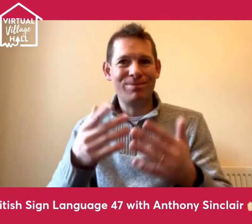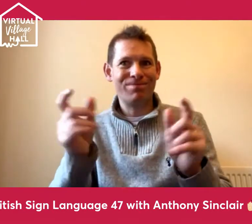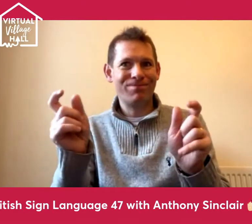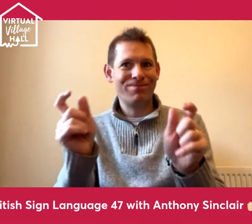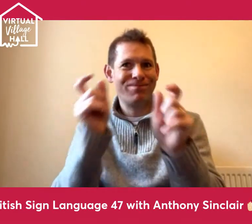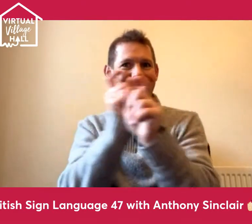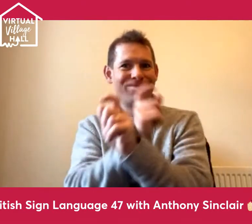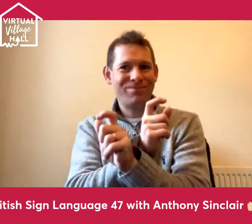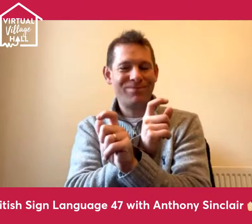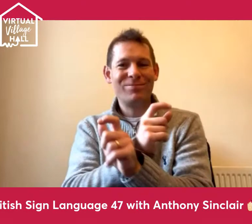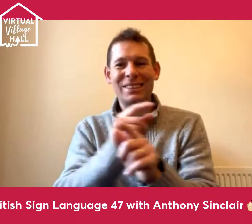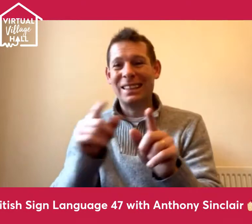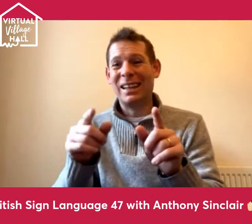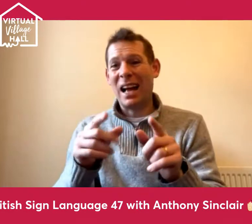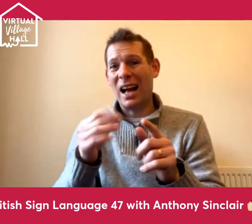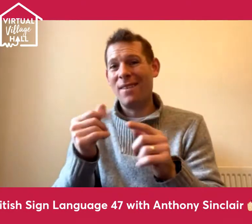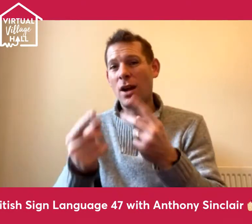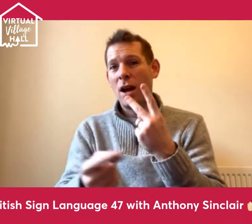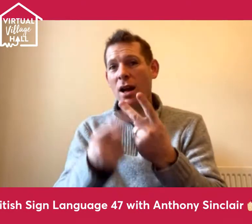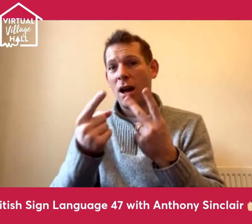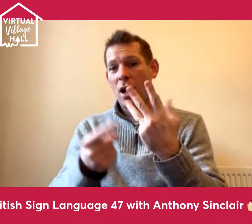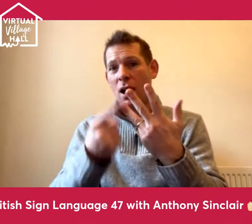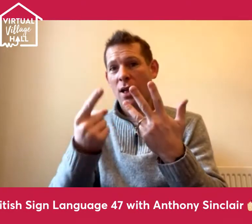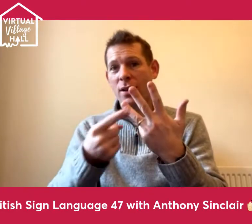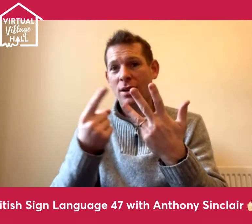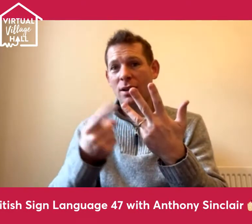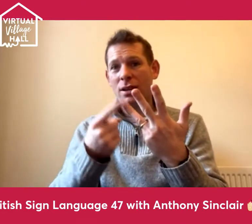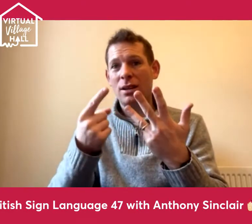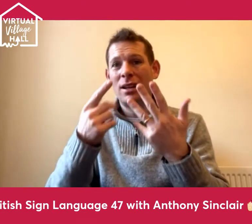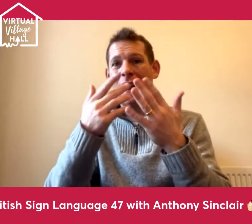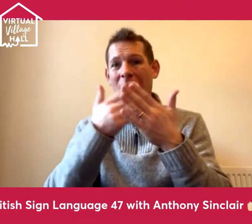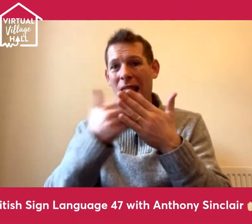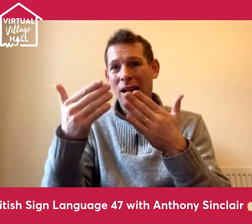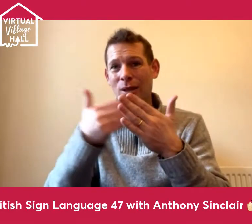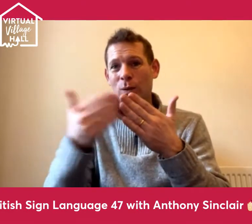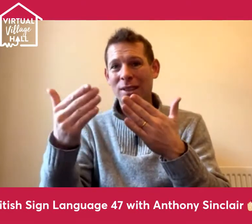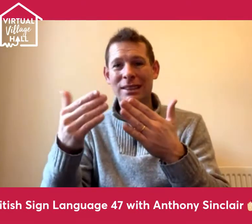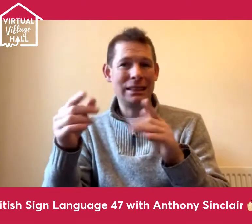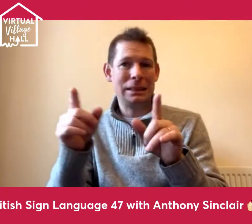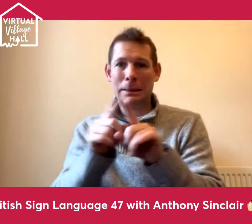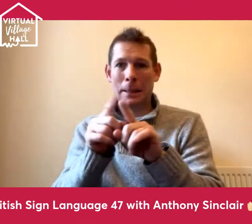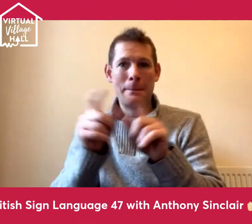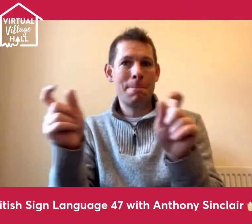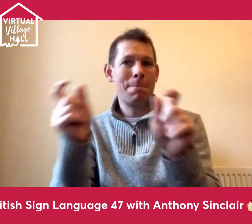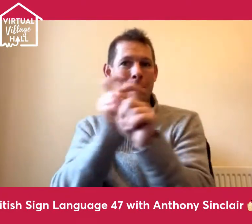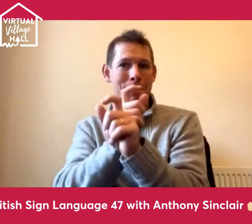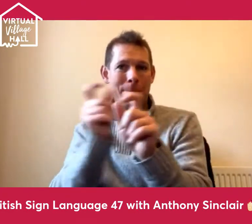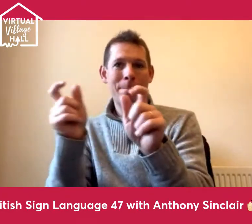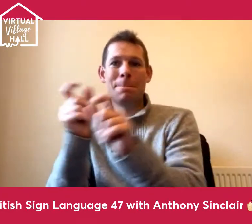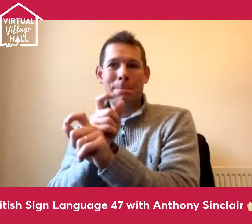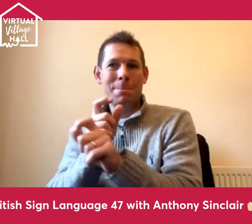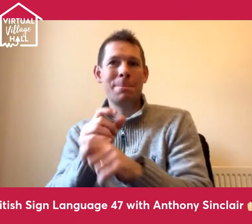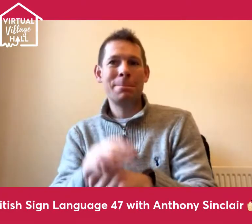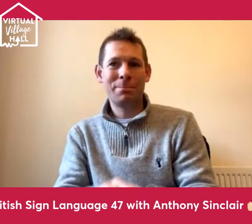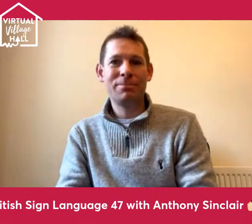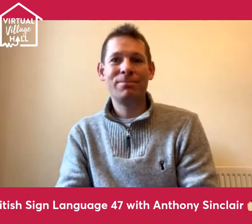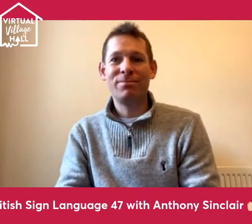afterwards. So it is the other way around from English. Now, a lot of other languages do that as